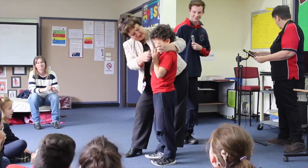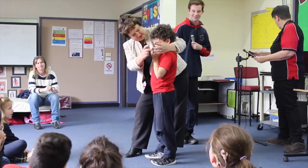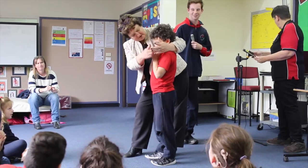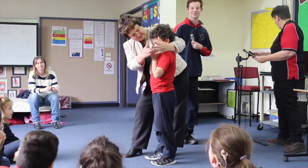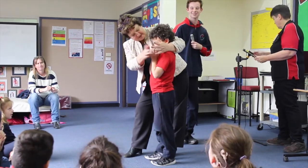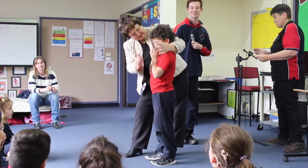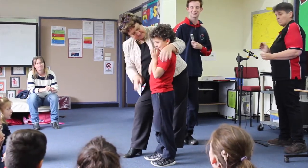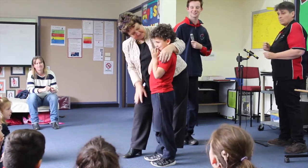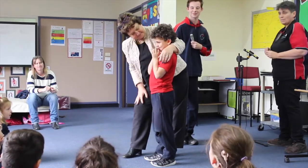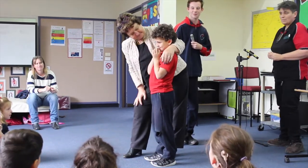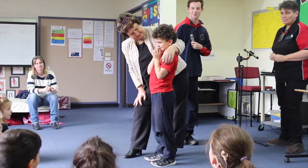like on your iPad?